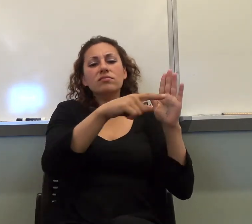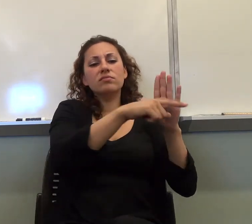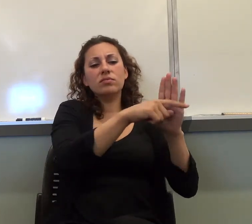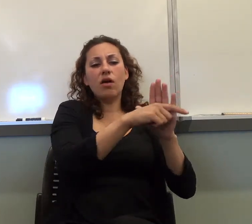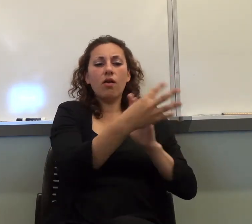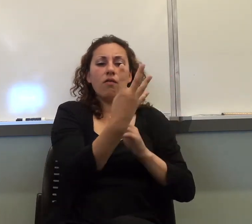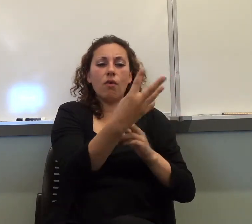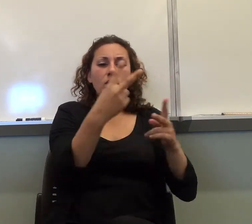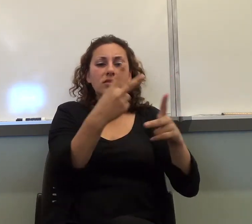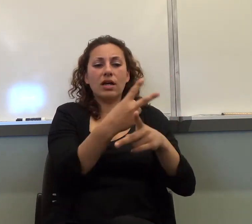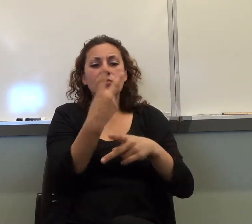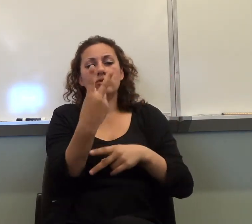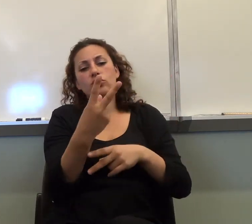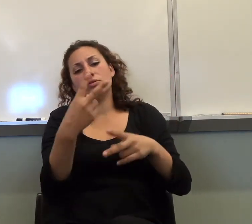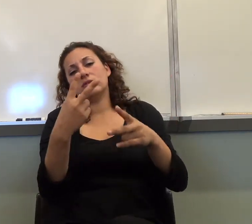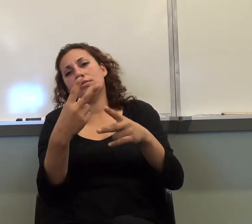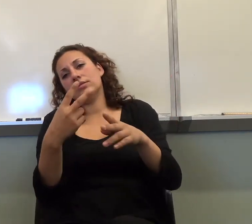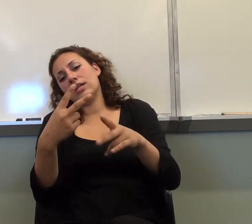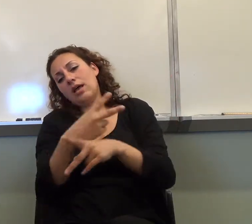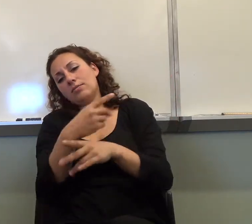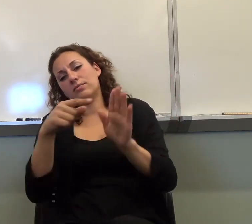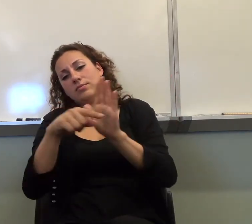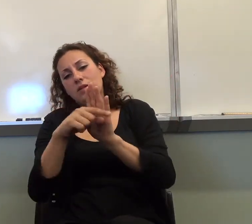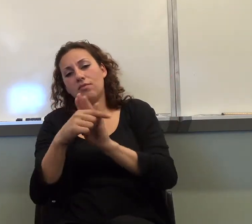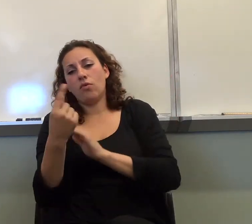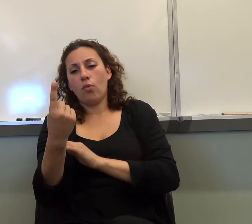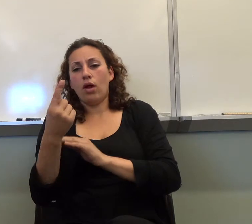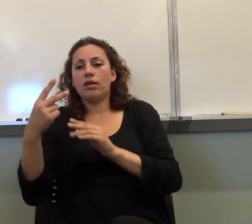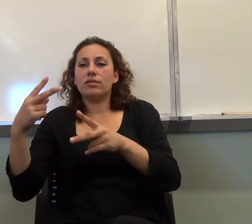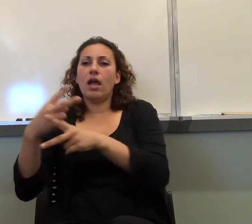2 times a -1 times a 5.